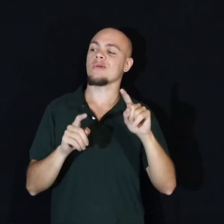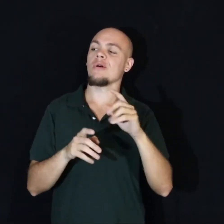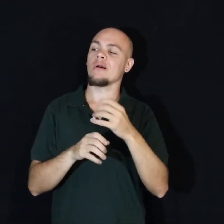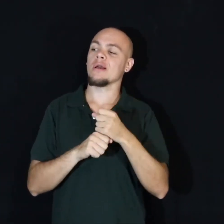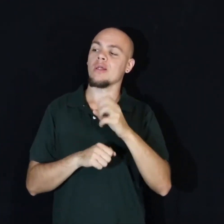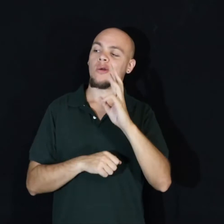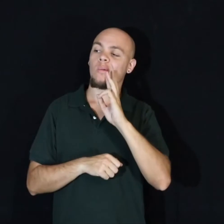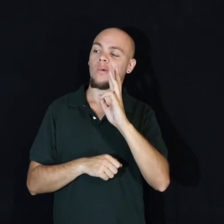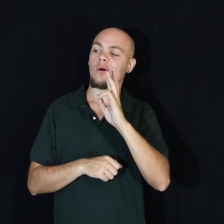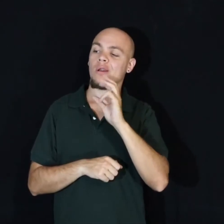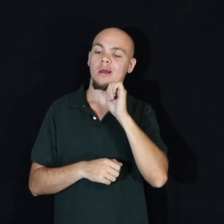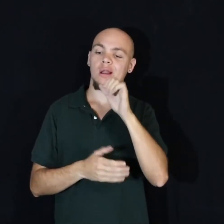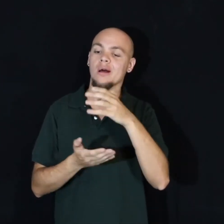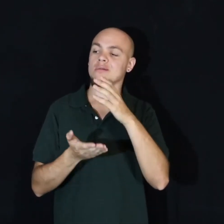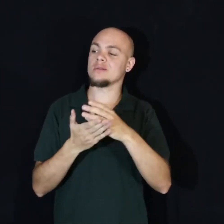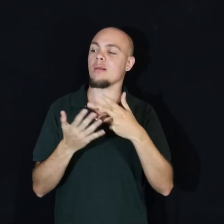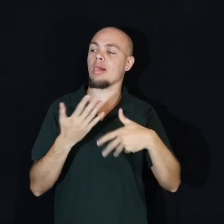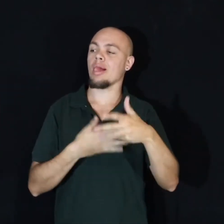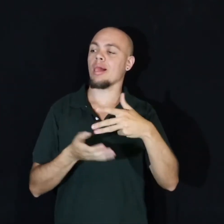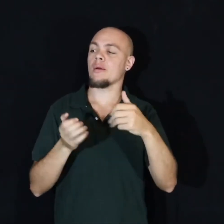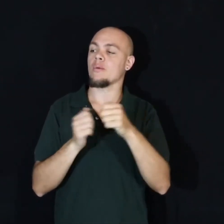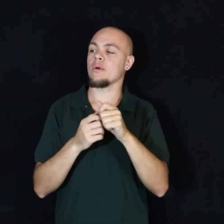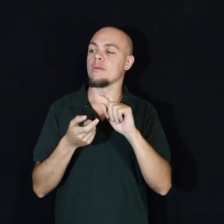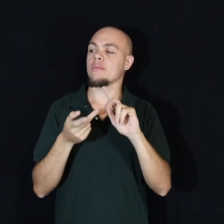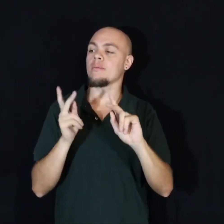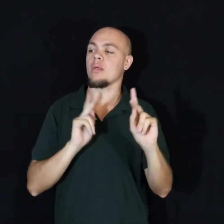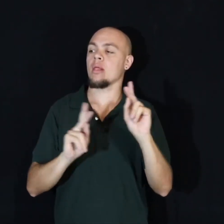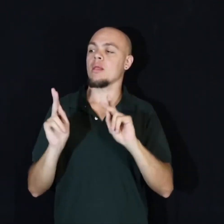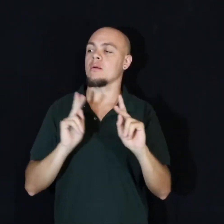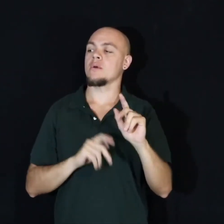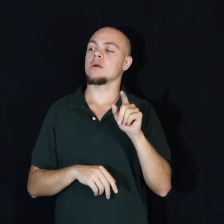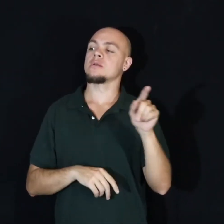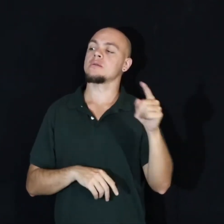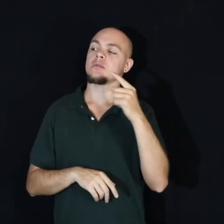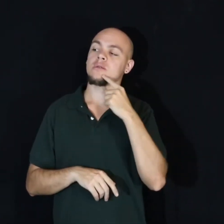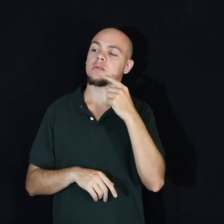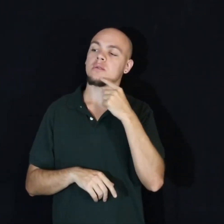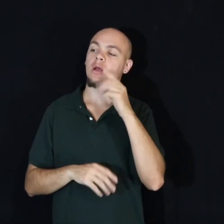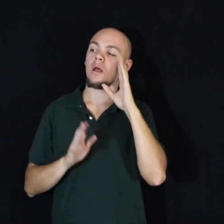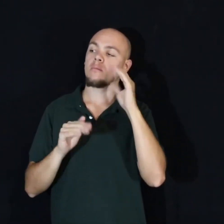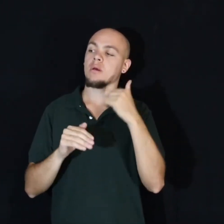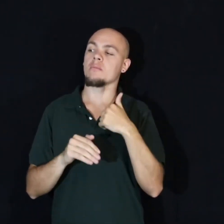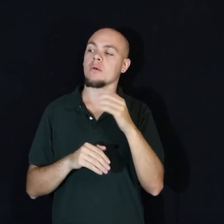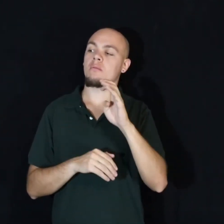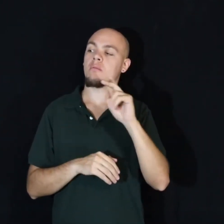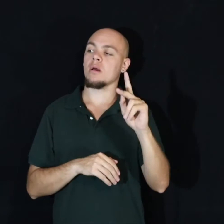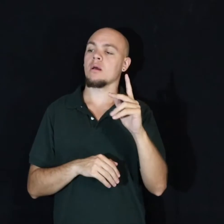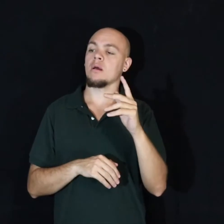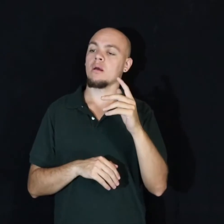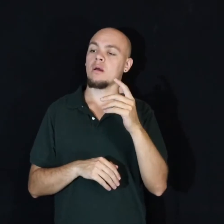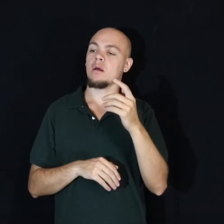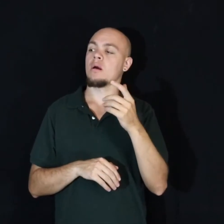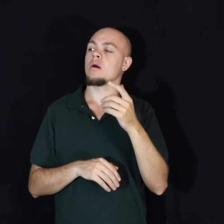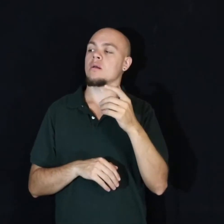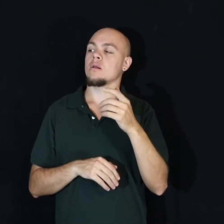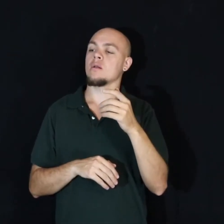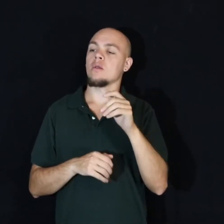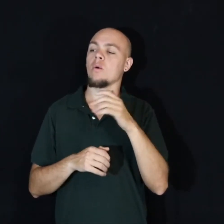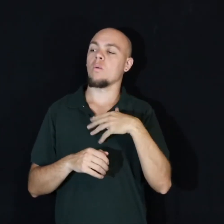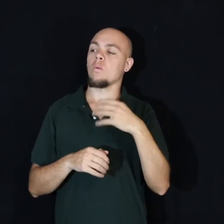not stop fooling around with anybody. She says she s'pect Mars Tom gwine to ask me to whitewashin', so she told me to go